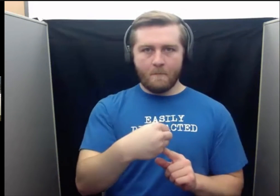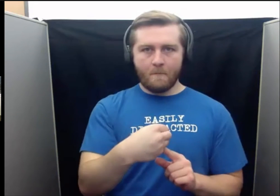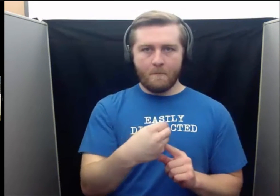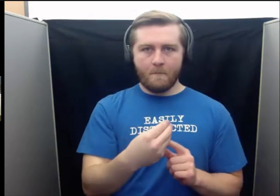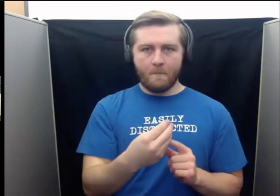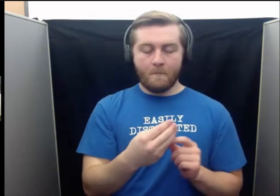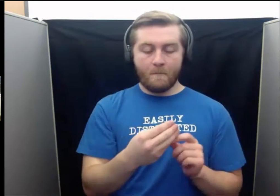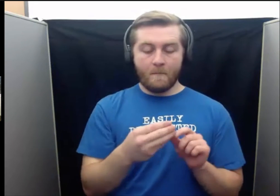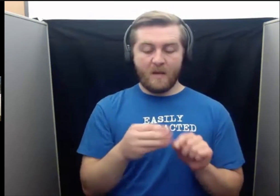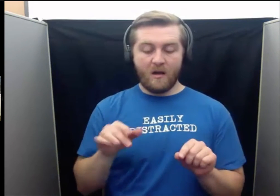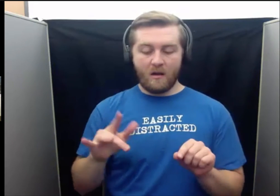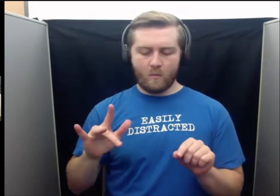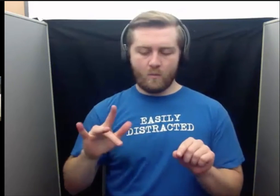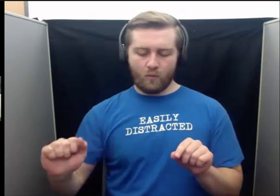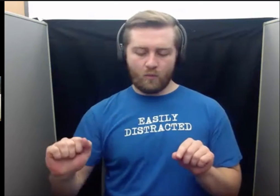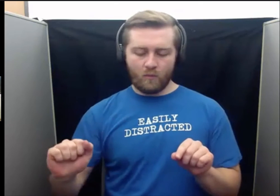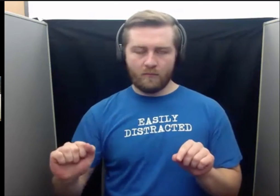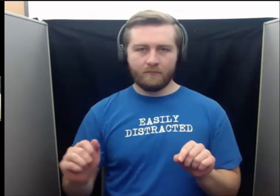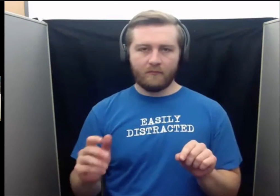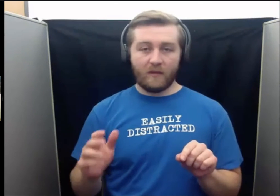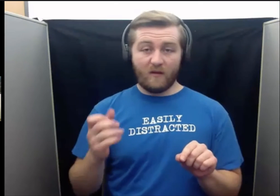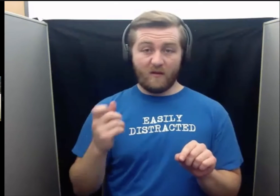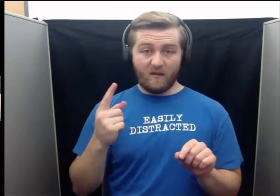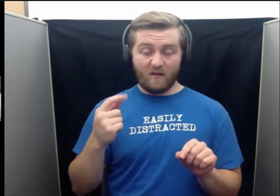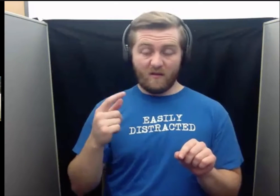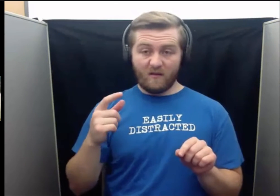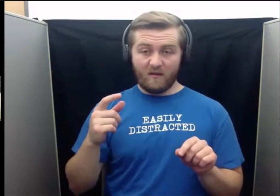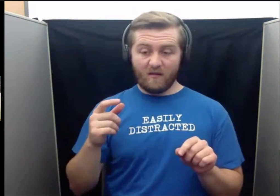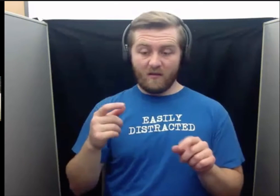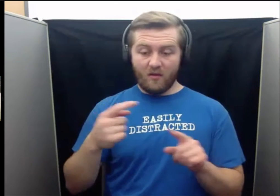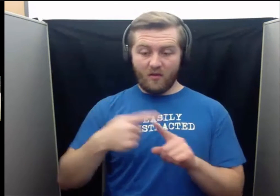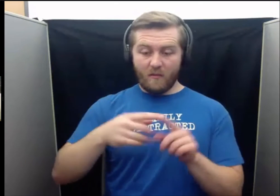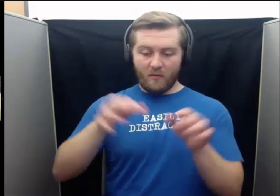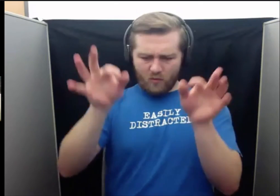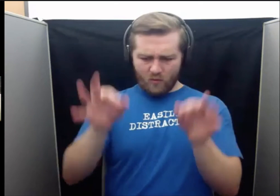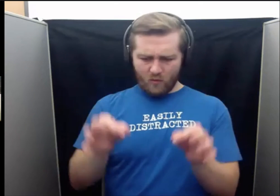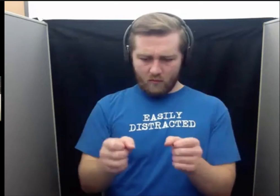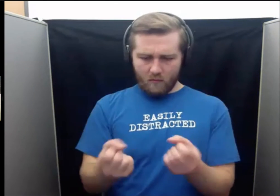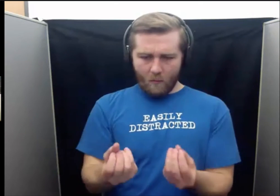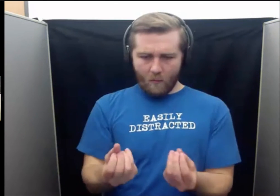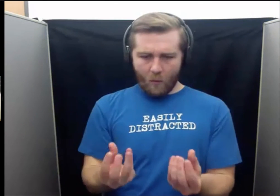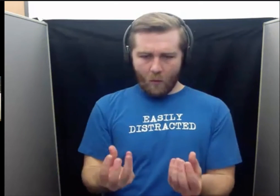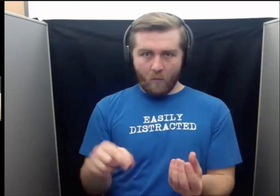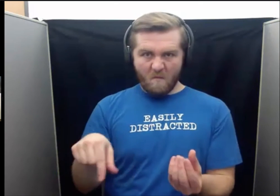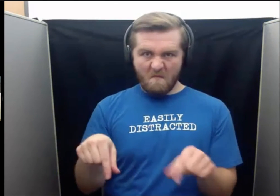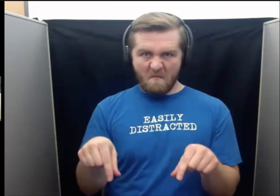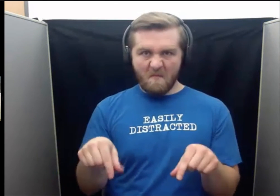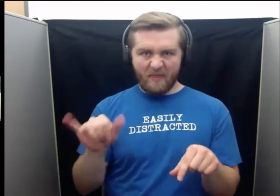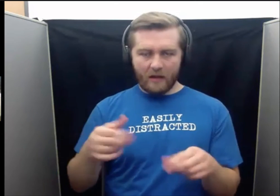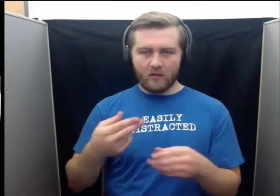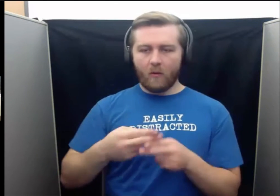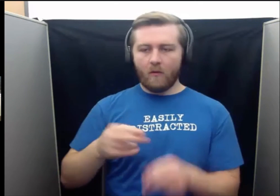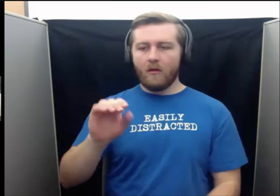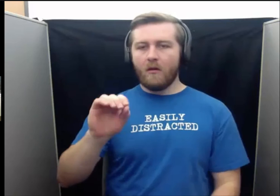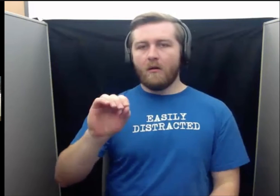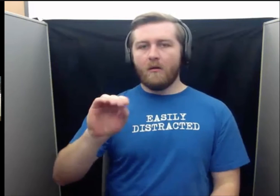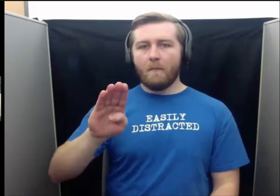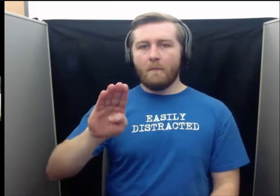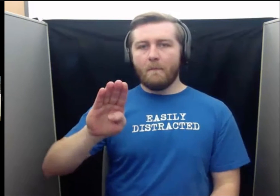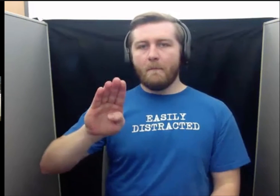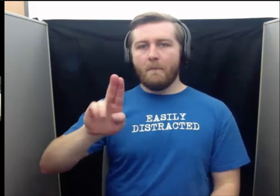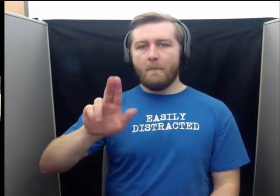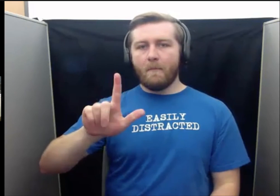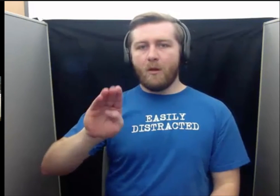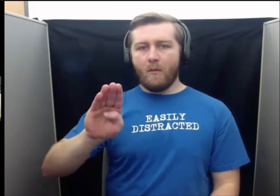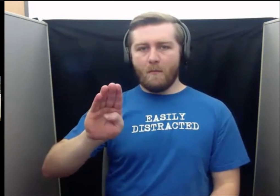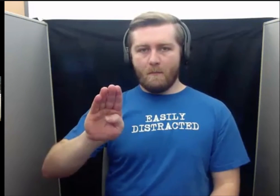These are called the bulbs of the thermometer, the silver parts down here on the bottom. What they do to measure relative humidity is they take